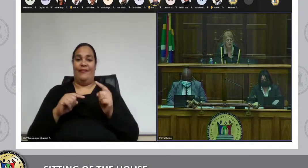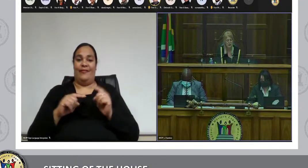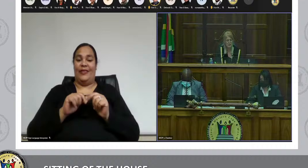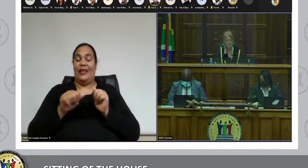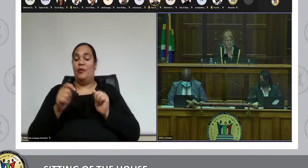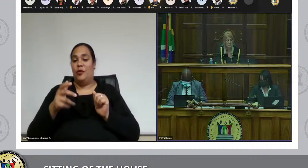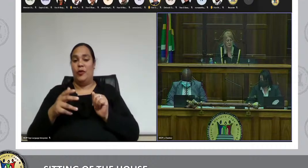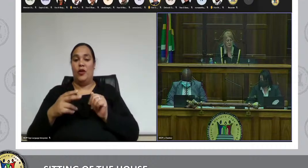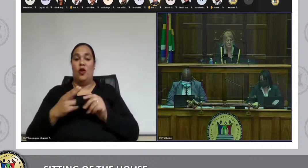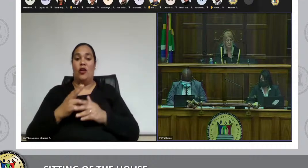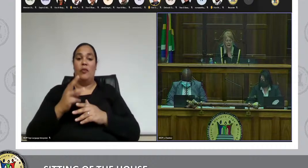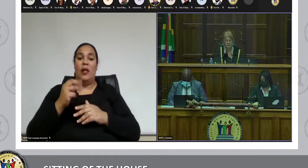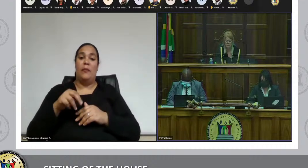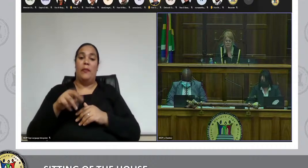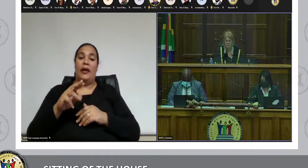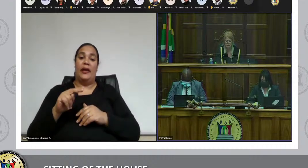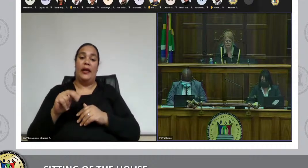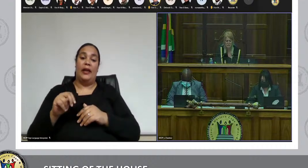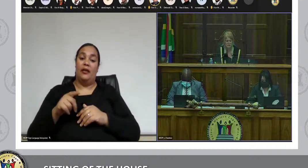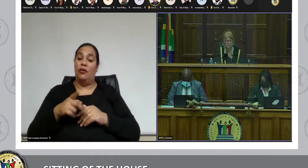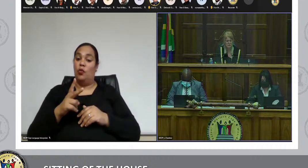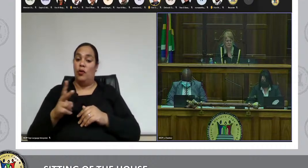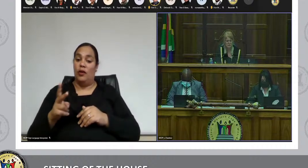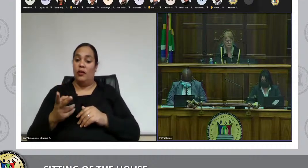Honourable Moran, is that you again?